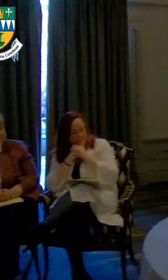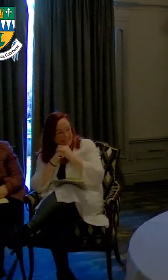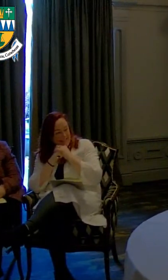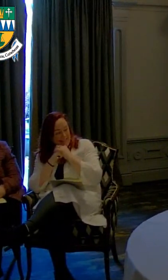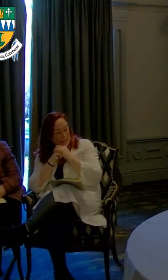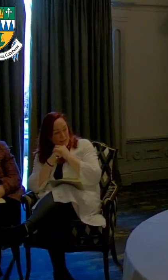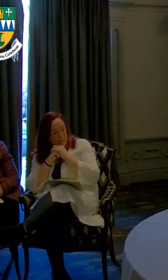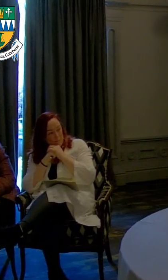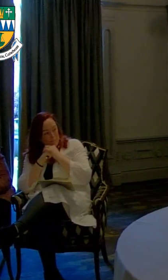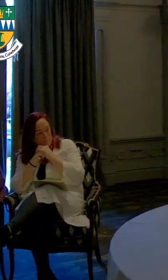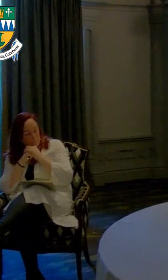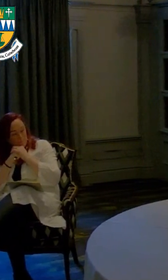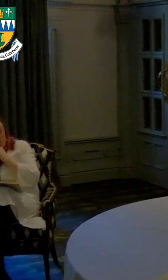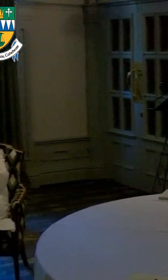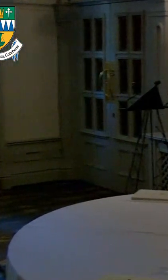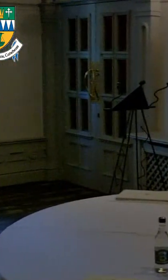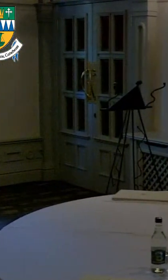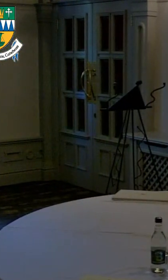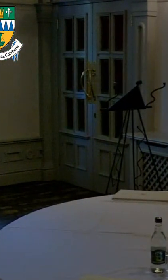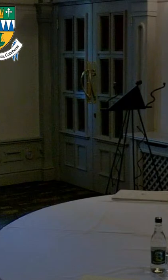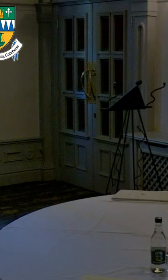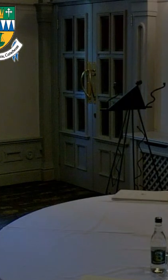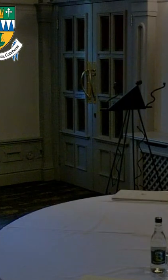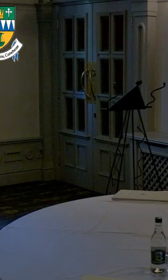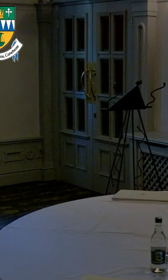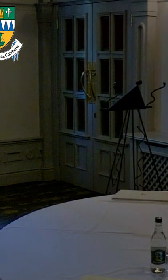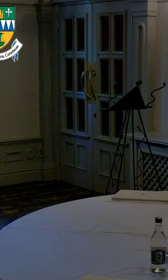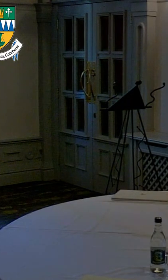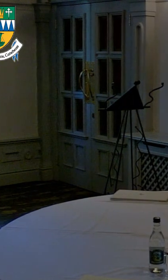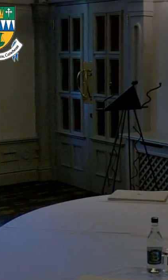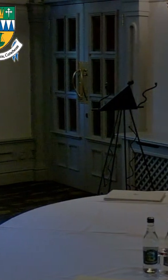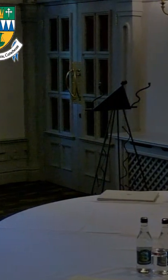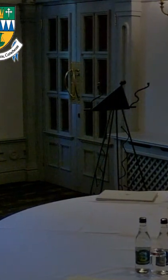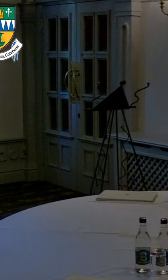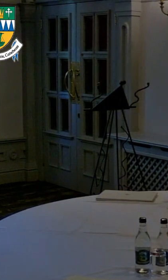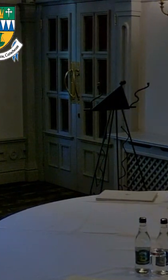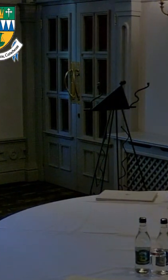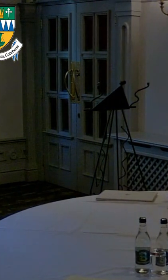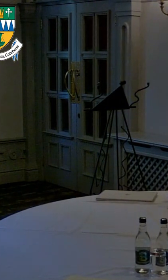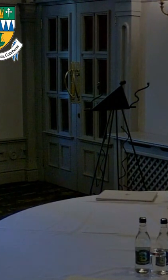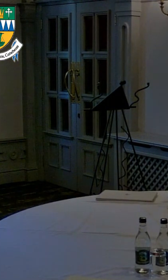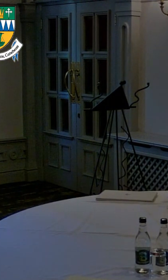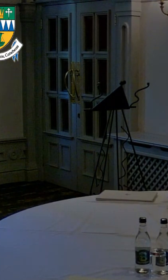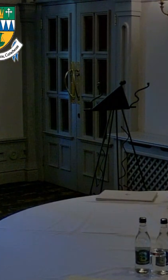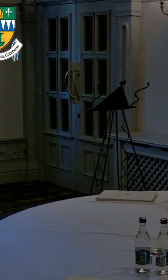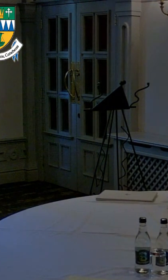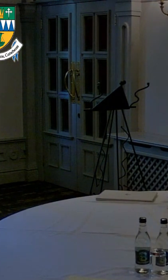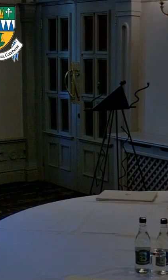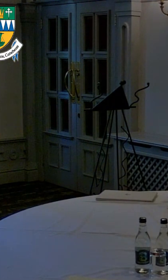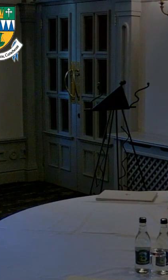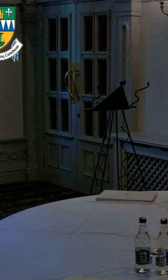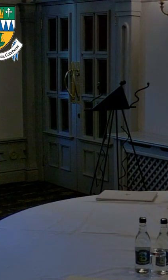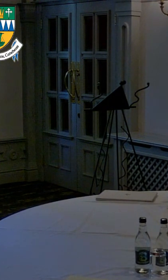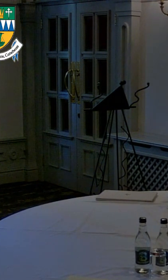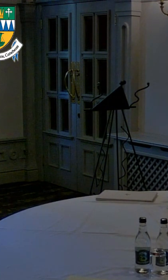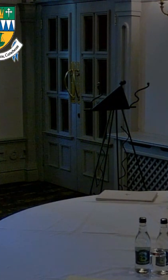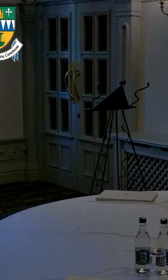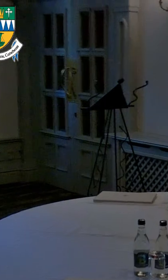Raising the awareness, just to point out, there's a lot of work being done on a local government sectoral basis at a national level in relation